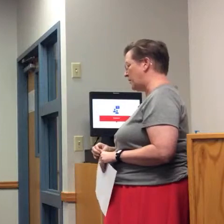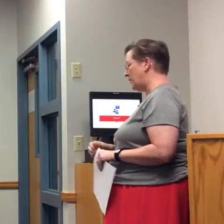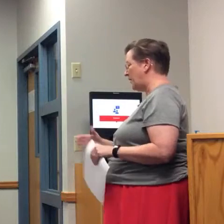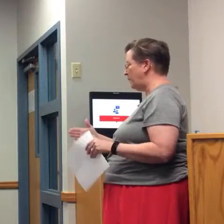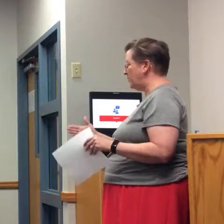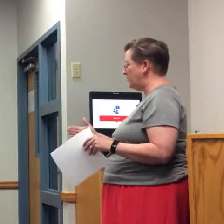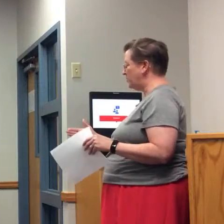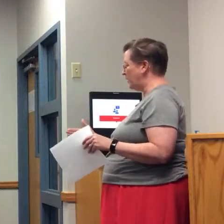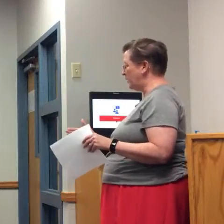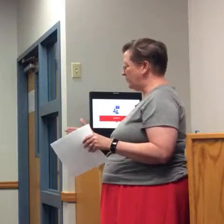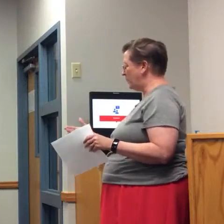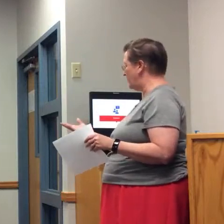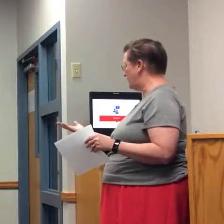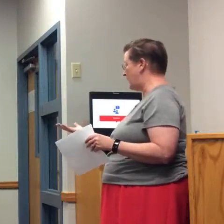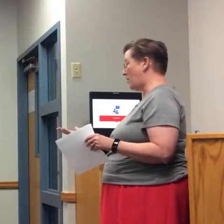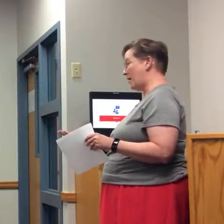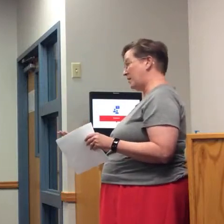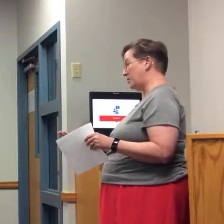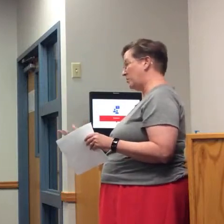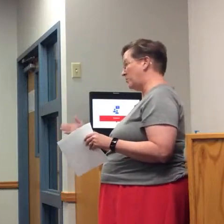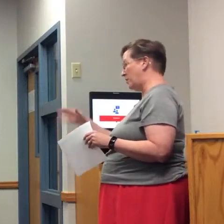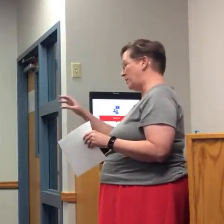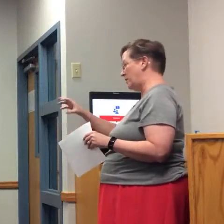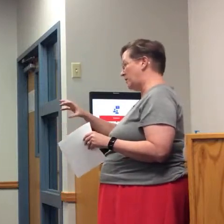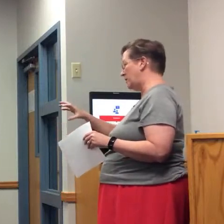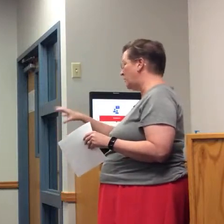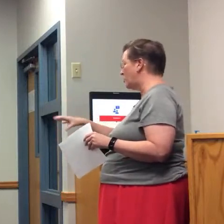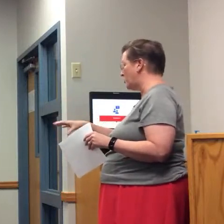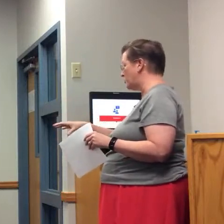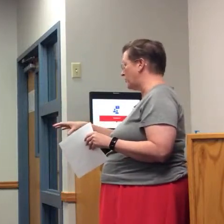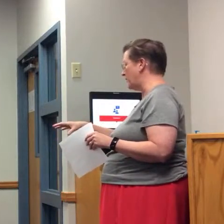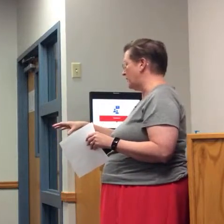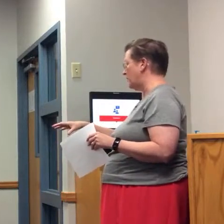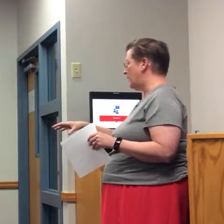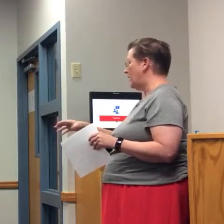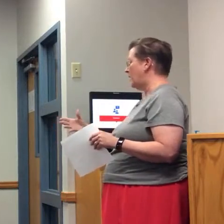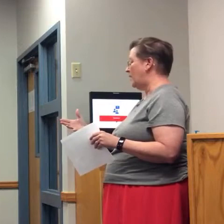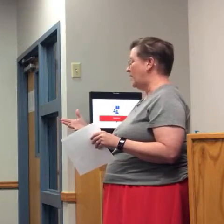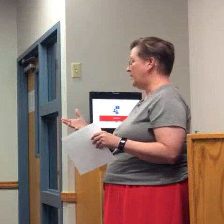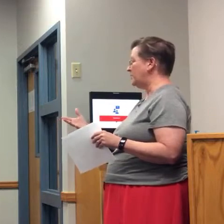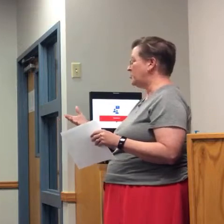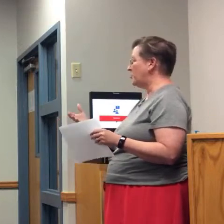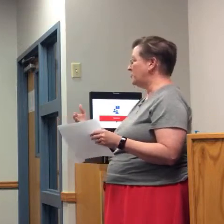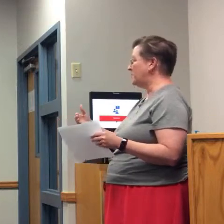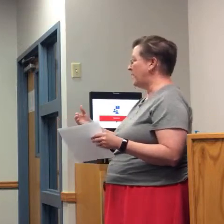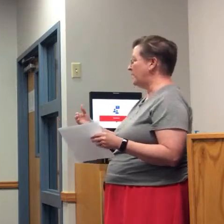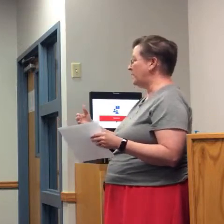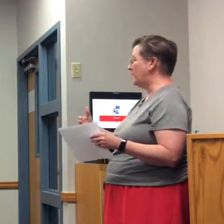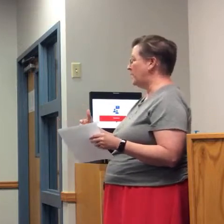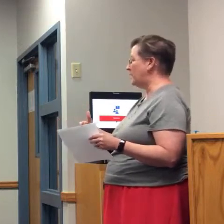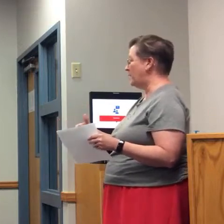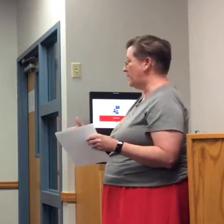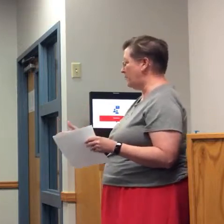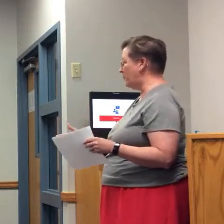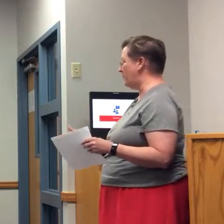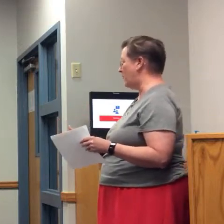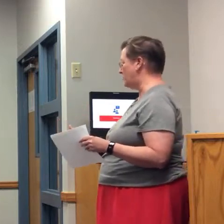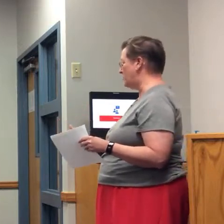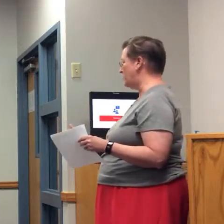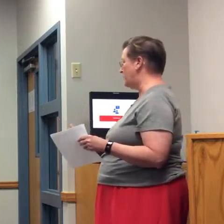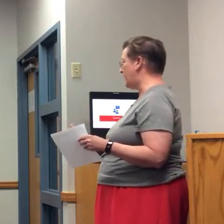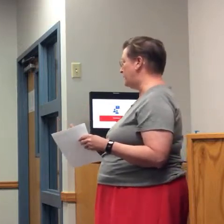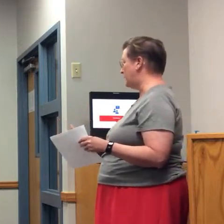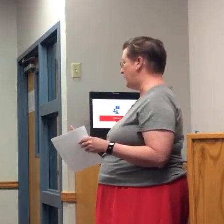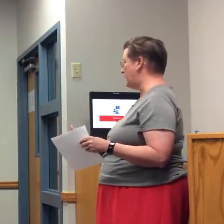was if we do, say our ASQ, the kindergarten screen, and it shows that a number of